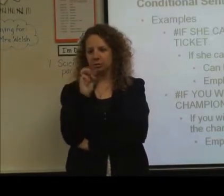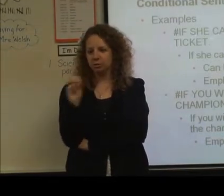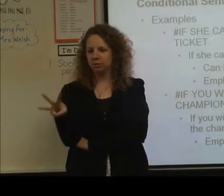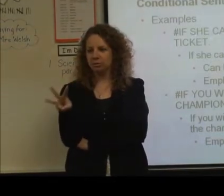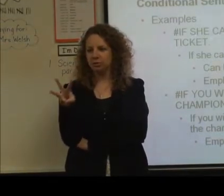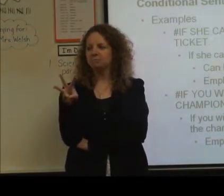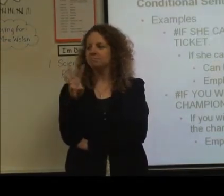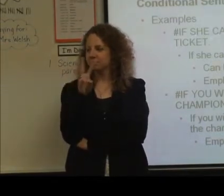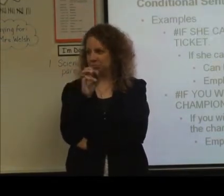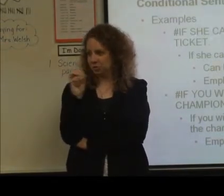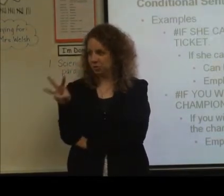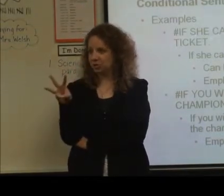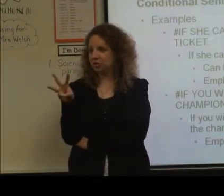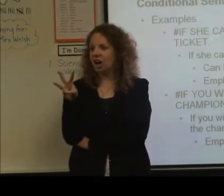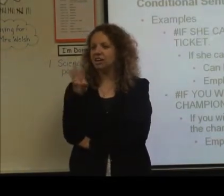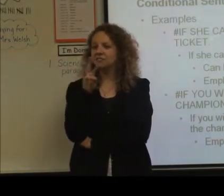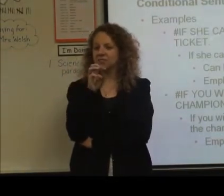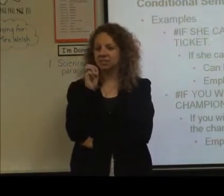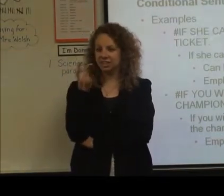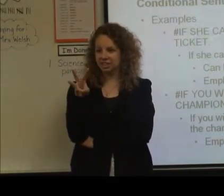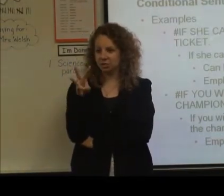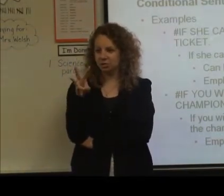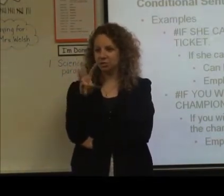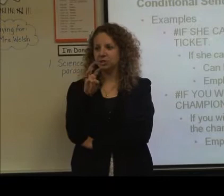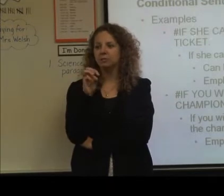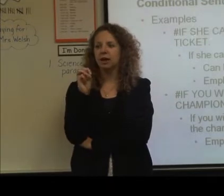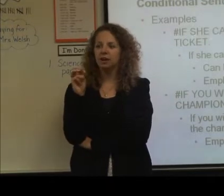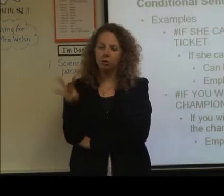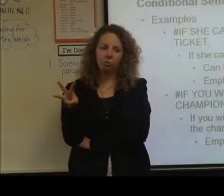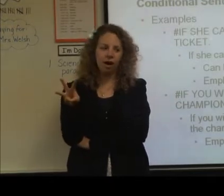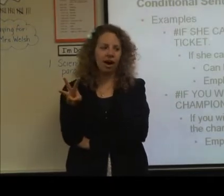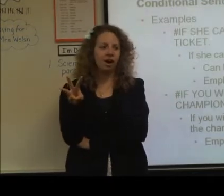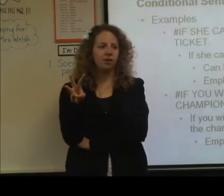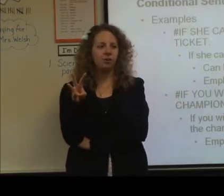W-O-W. So there's a lot of different things that you can do this way. Wow,